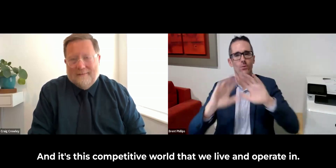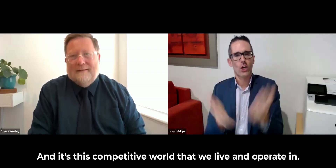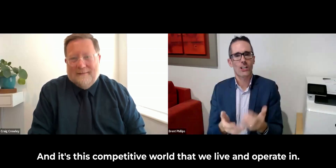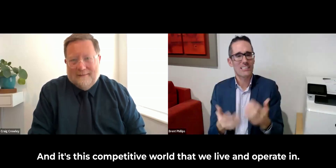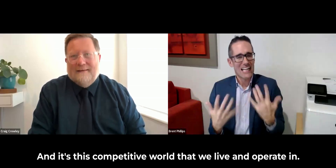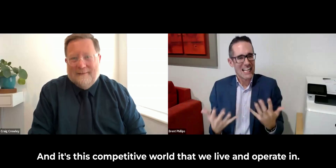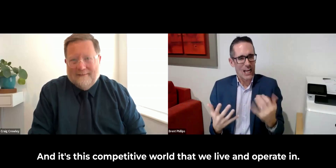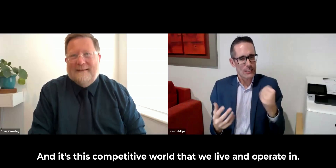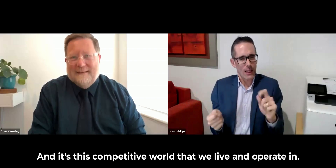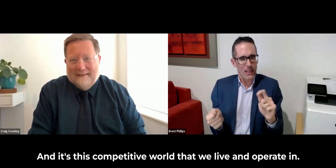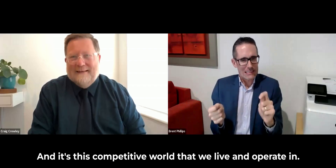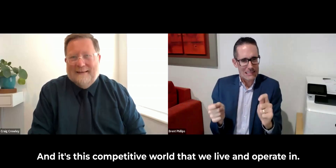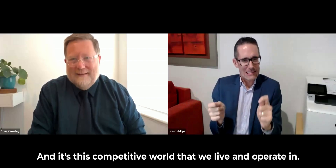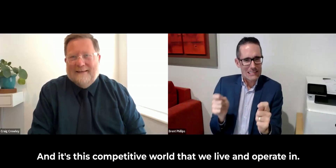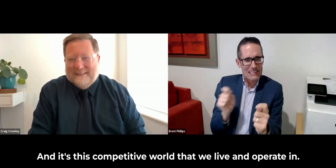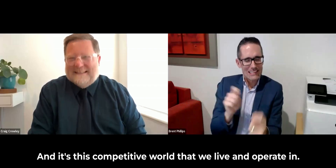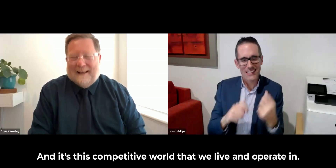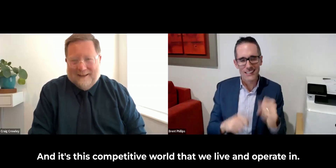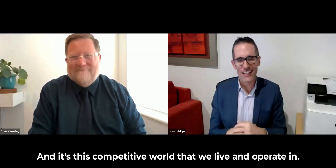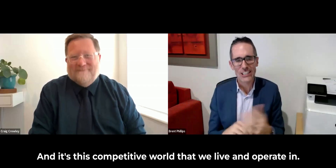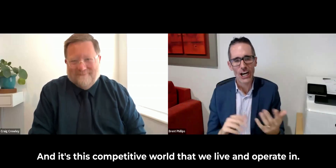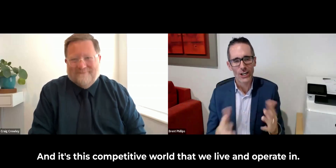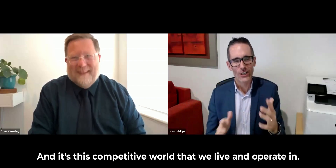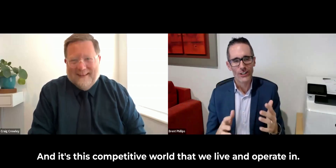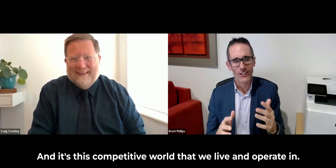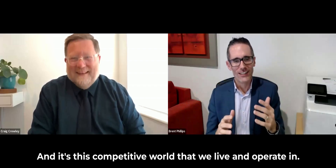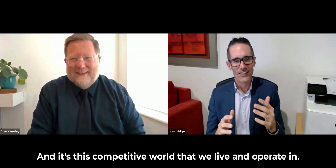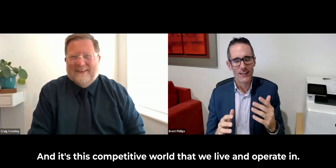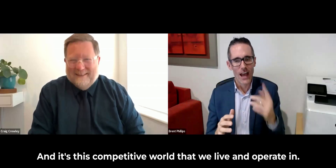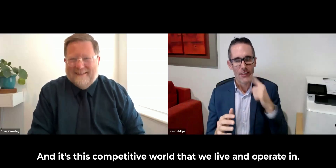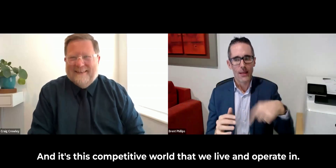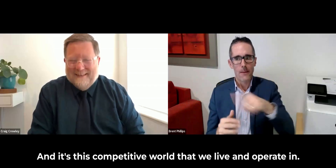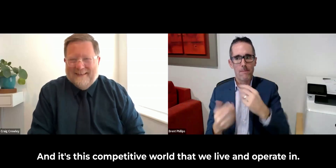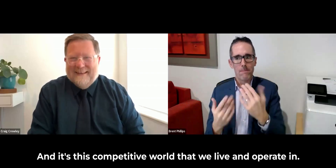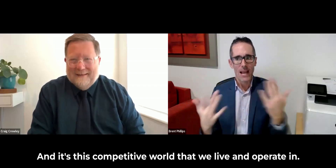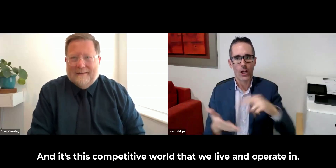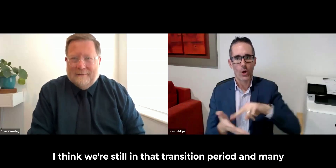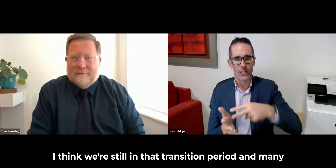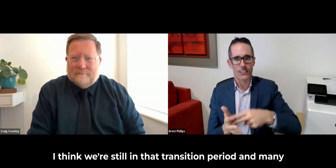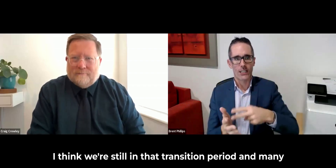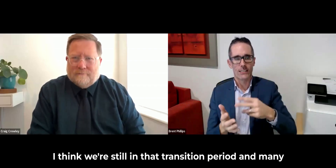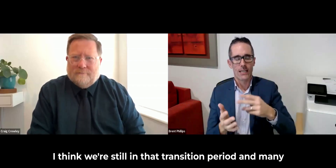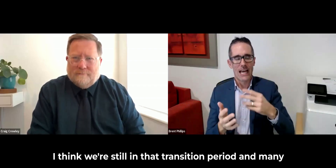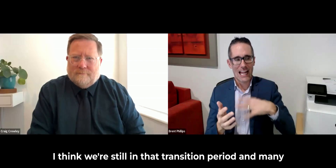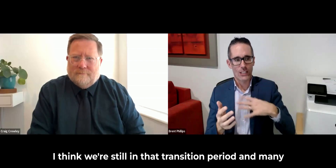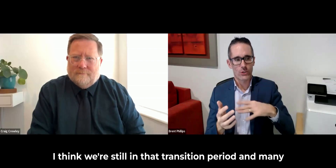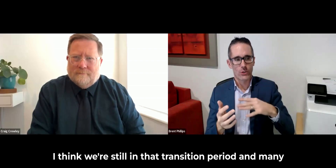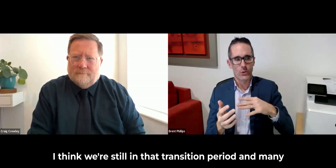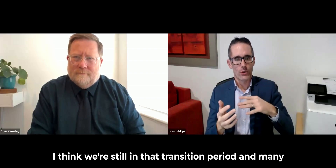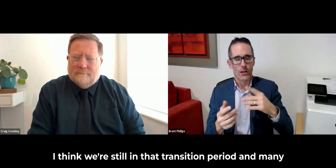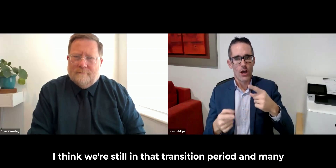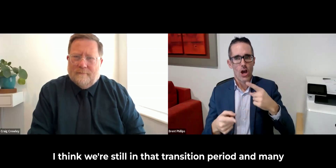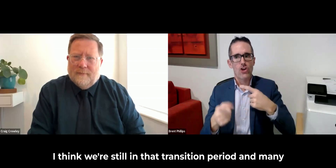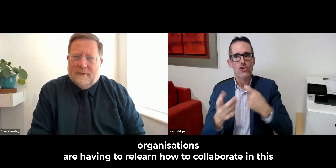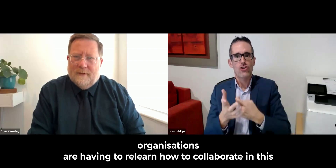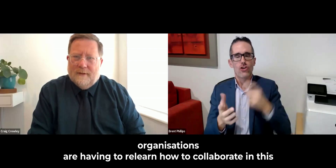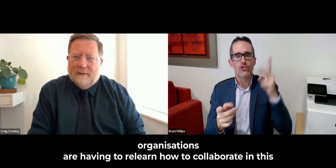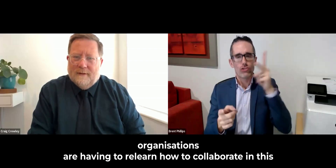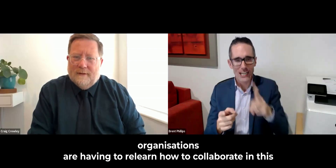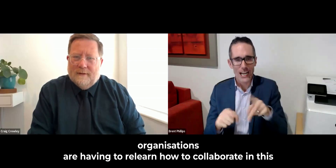And it's this competitive world that we live and operate in. I think we're still in that transition period, and many